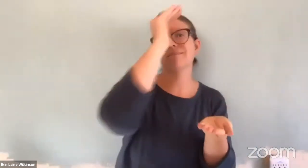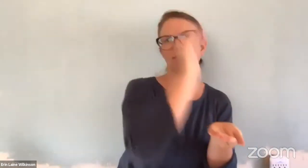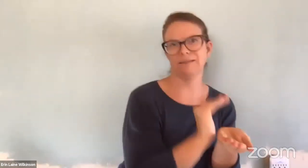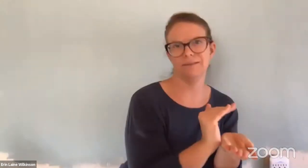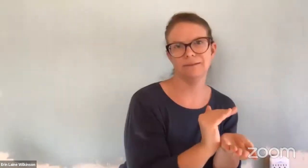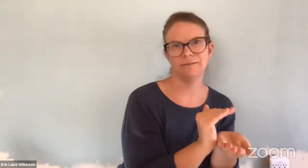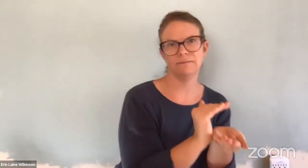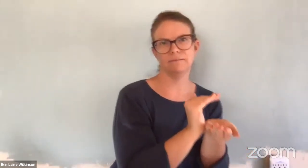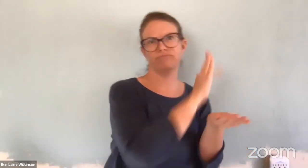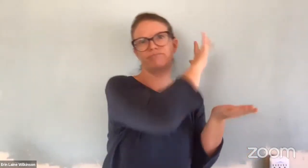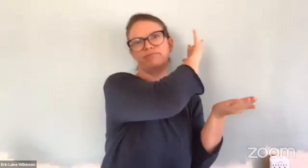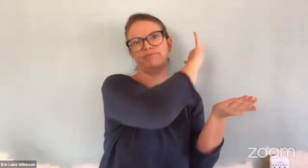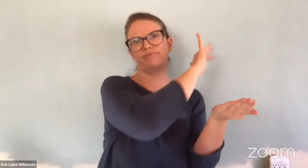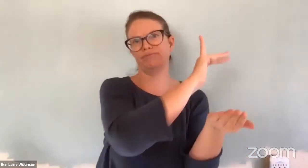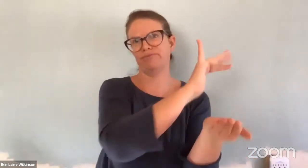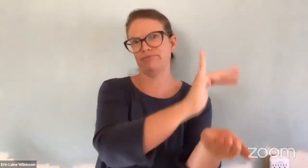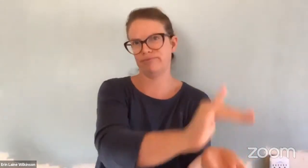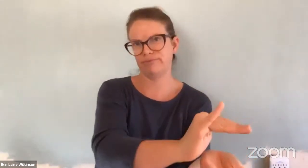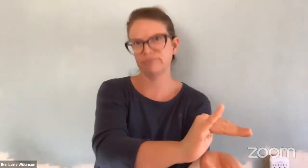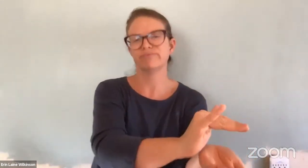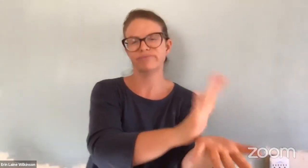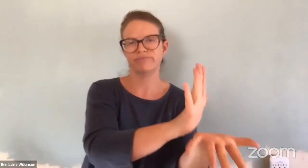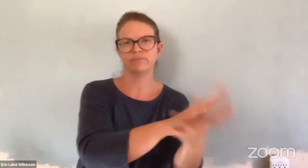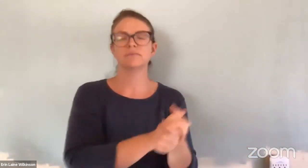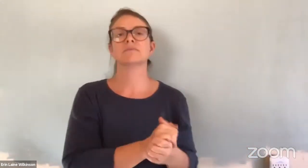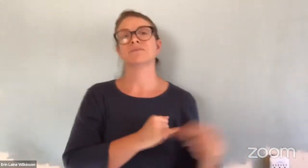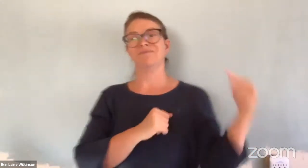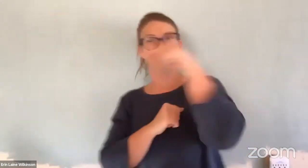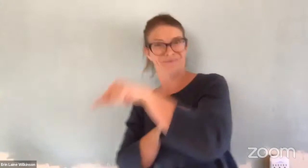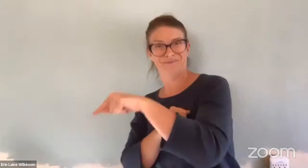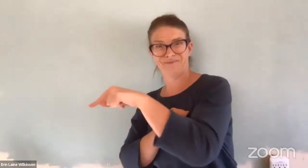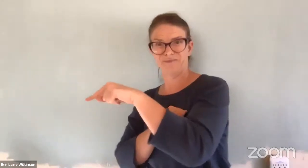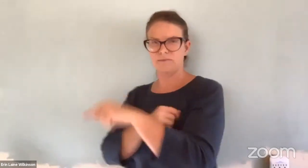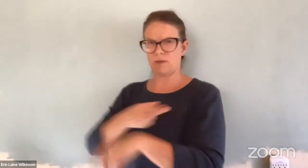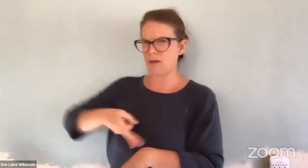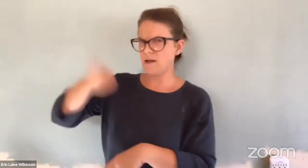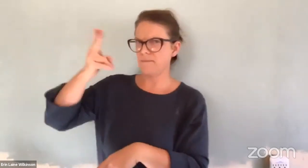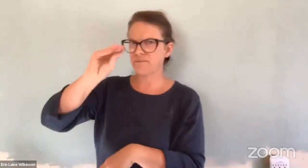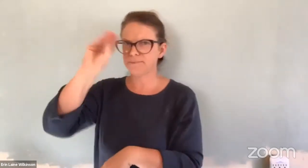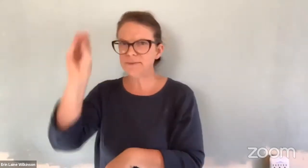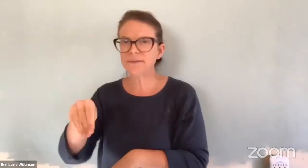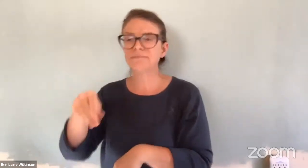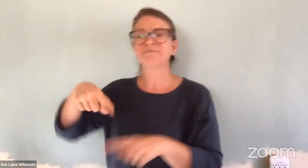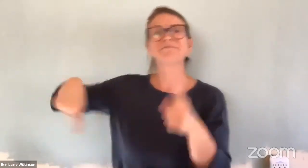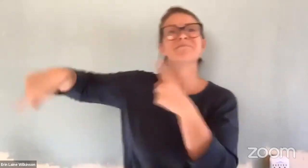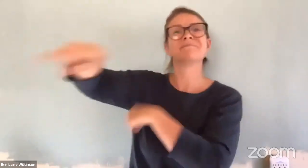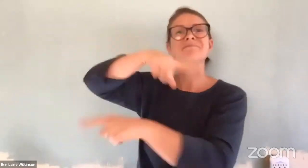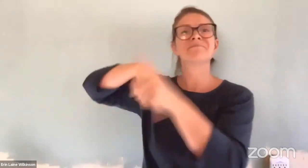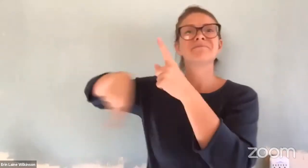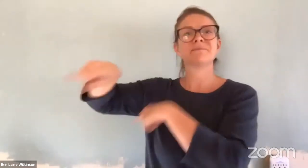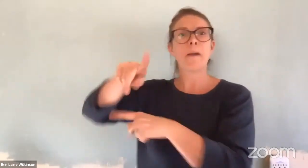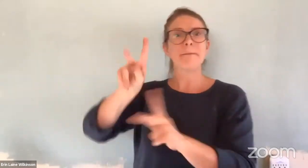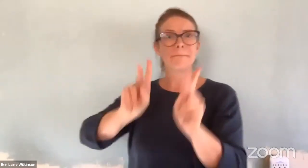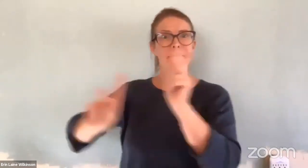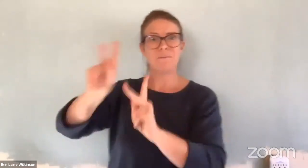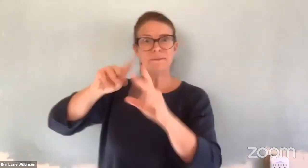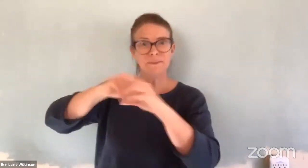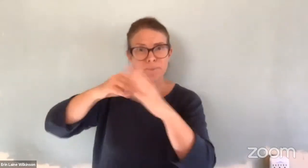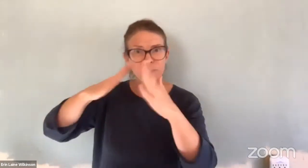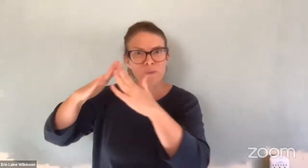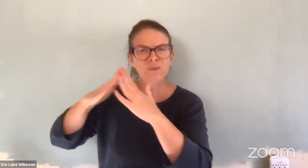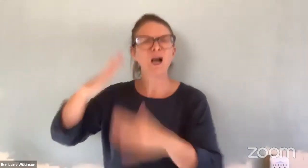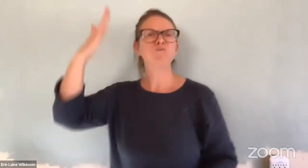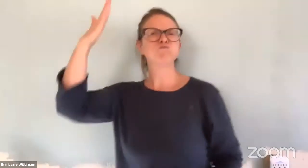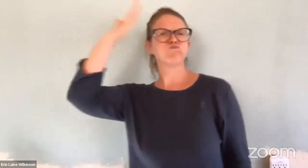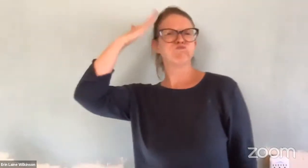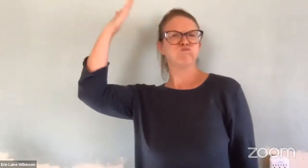prevent illnesses, and so there's less of an occurrence of deafness. But within these Indigenous village local